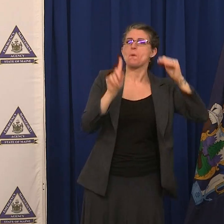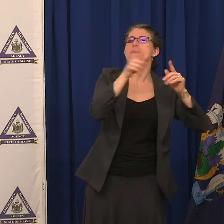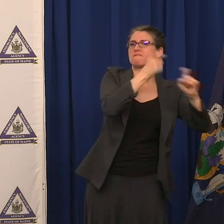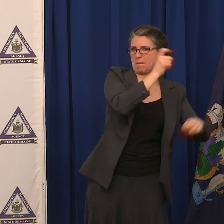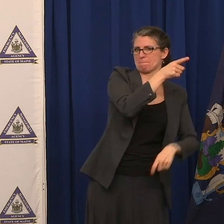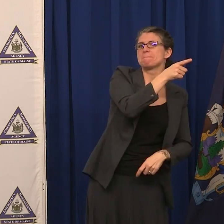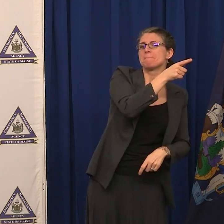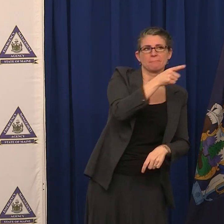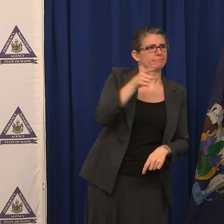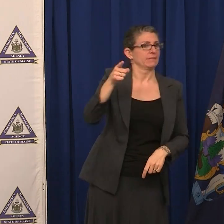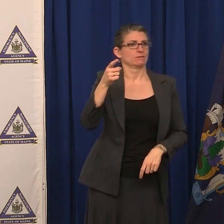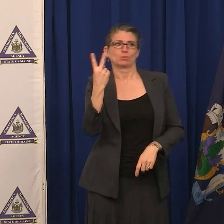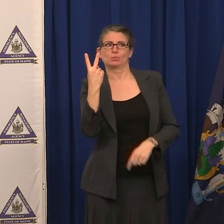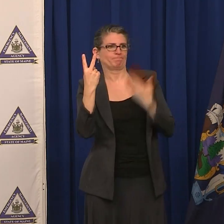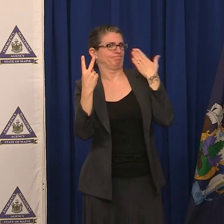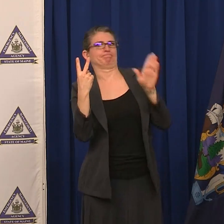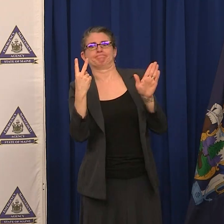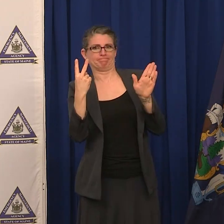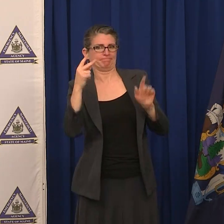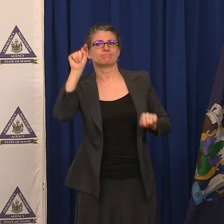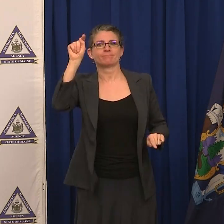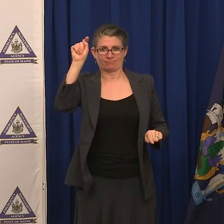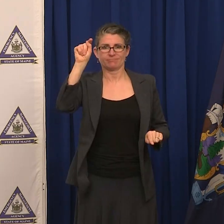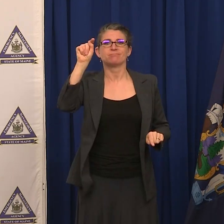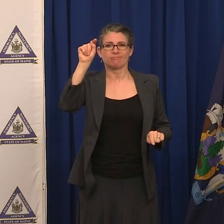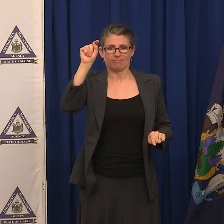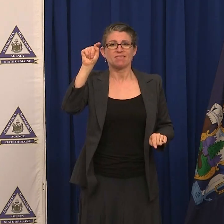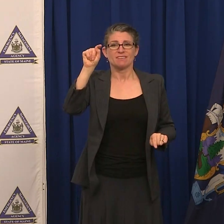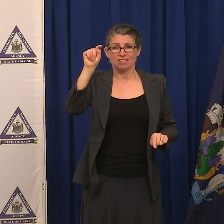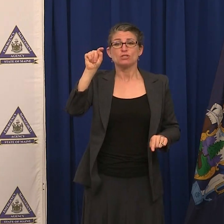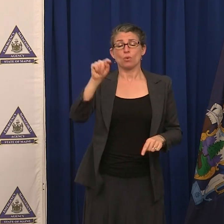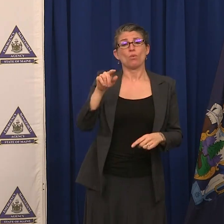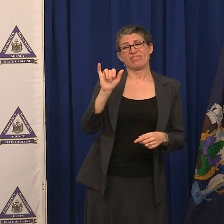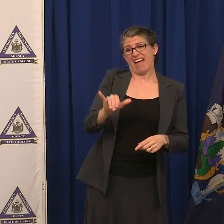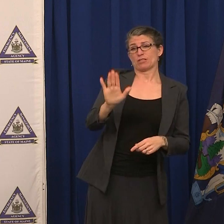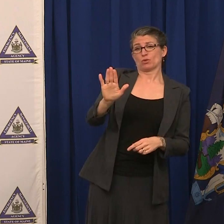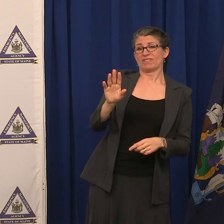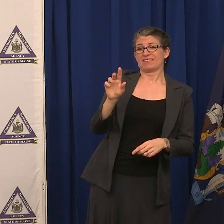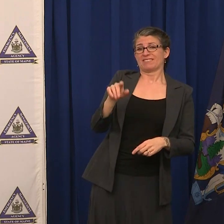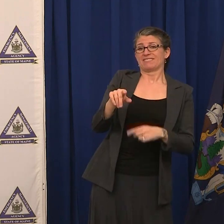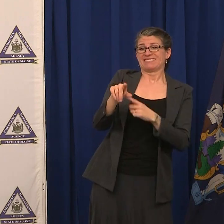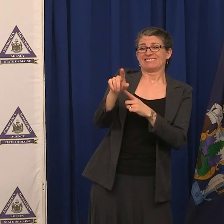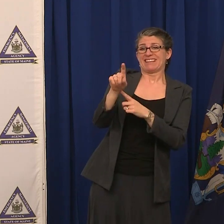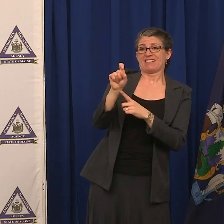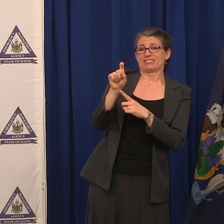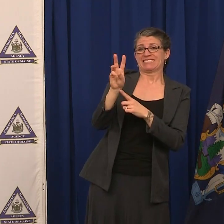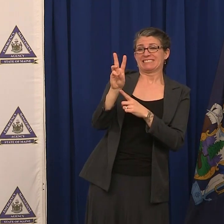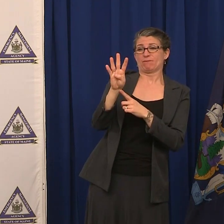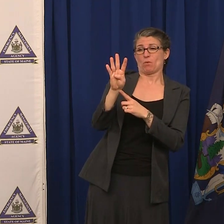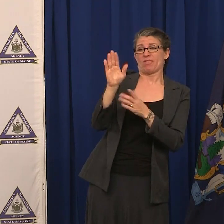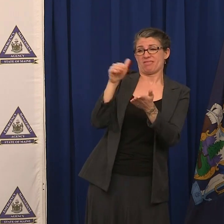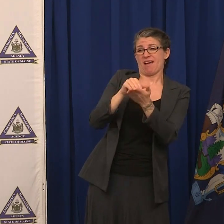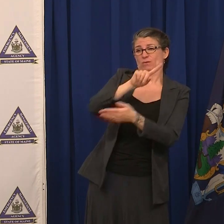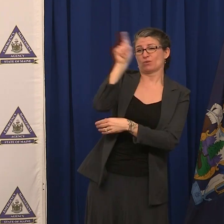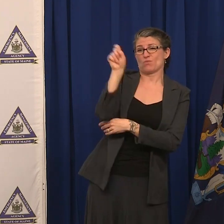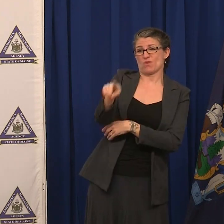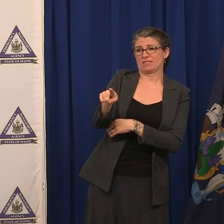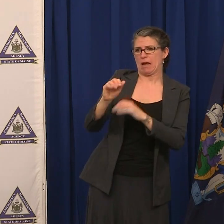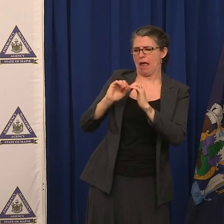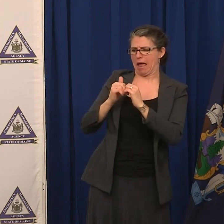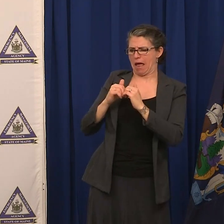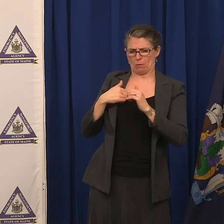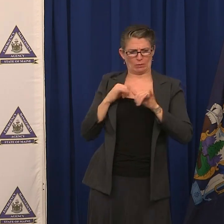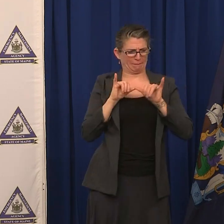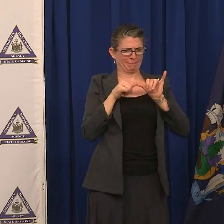$64,000 question anytime you're working on an outbreak. And in this situation, it's likely a factor of both. I'm going to pick up